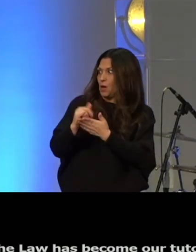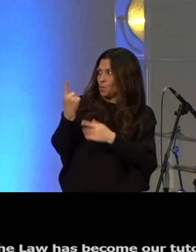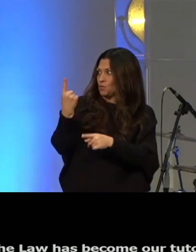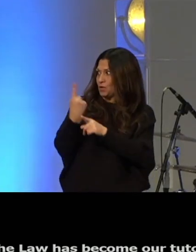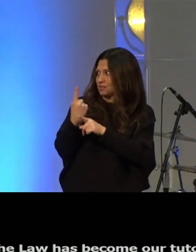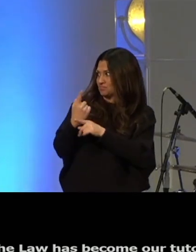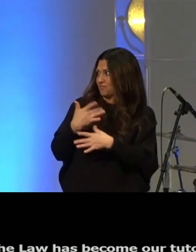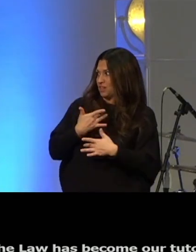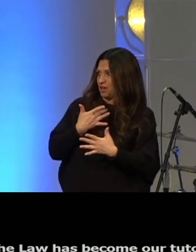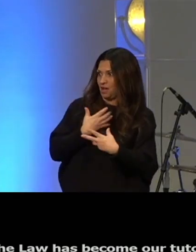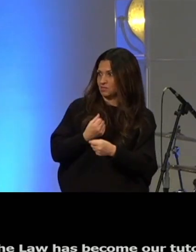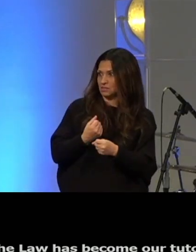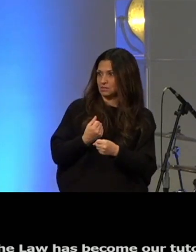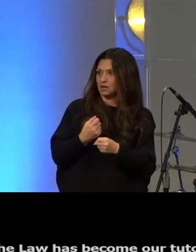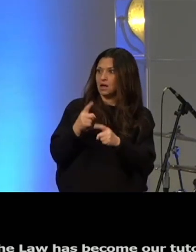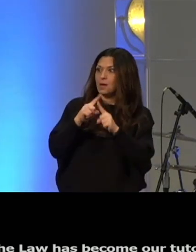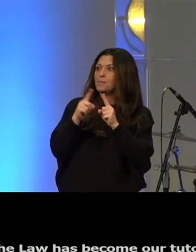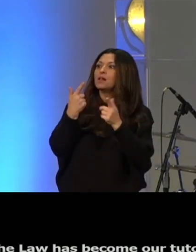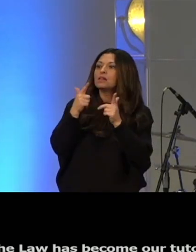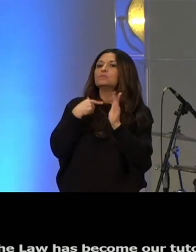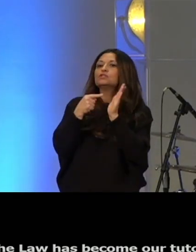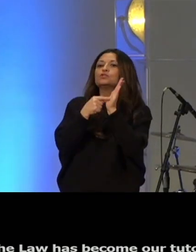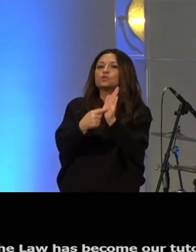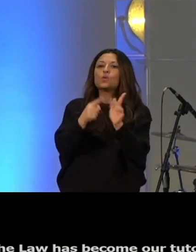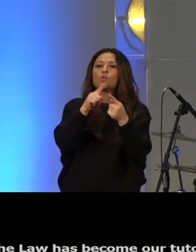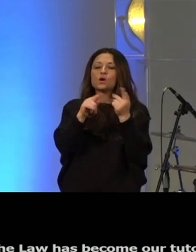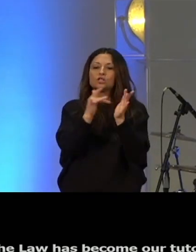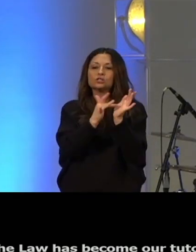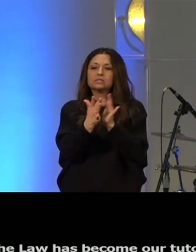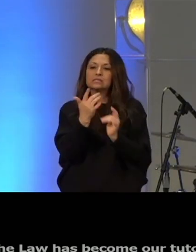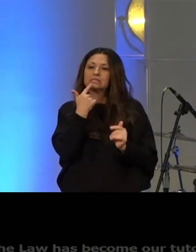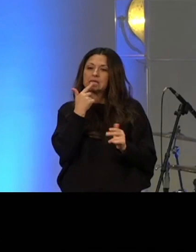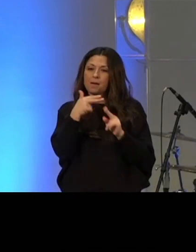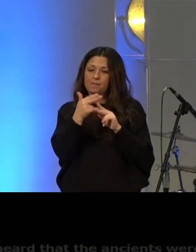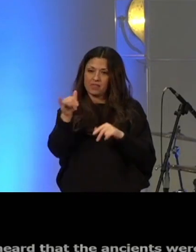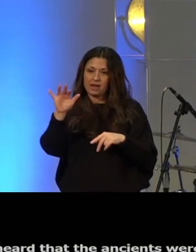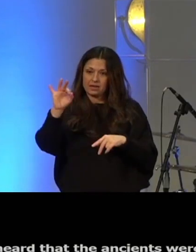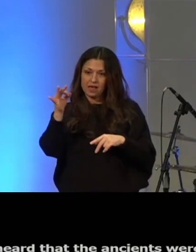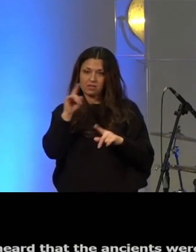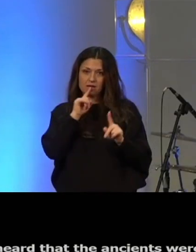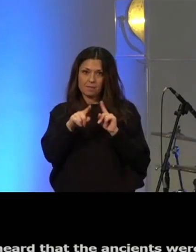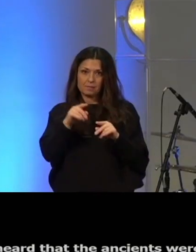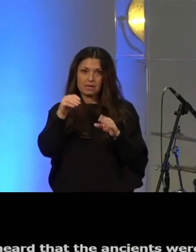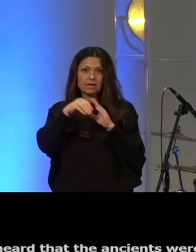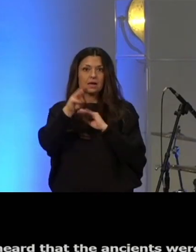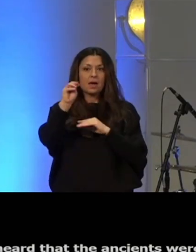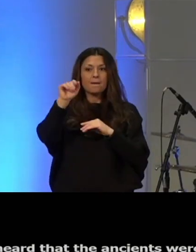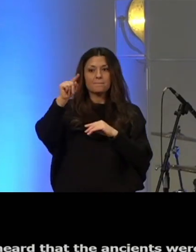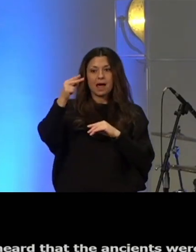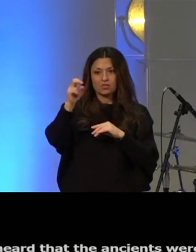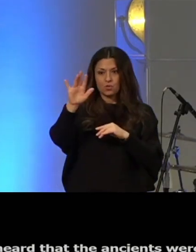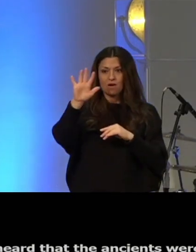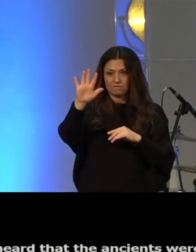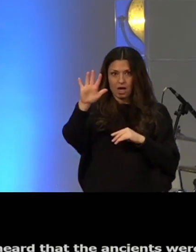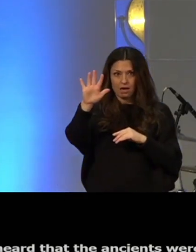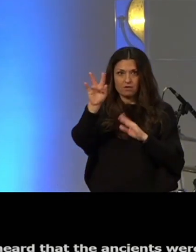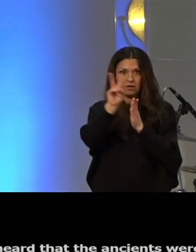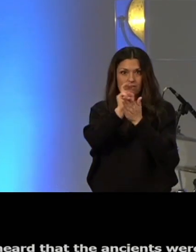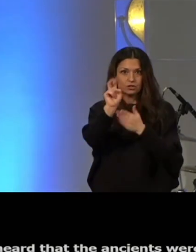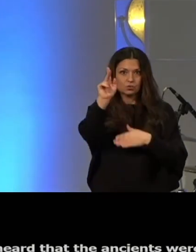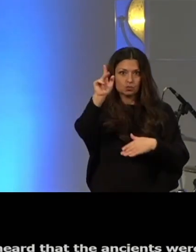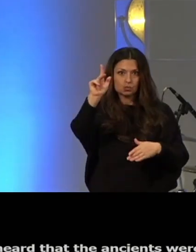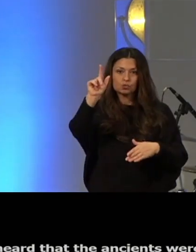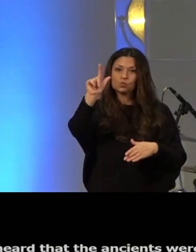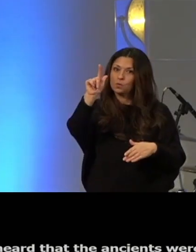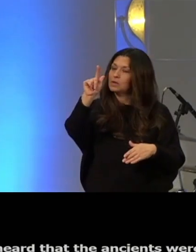confident? But let me show you what Jesus said about that commandment. In Matthew 5, verse 21, and